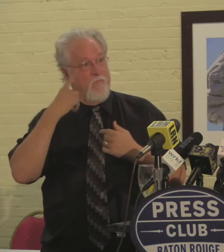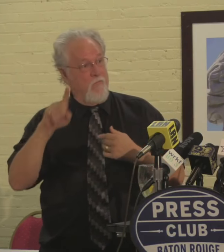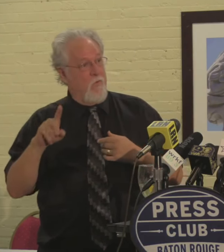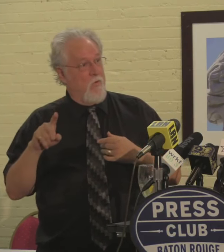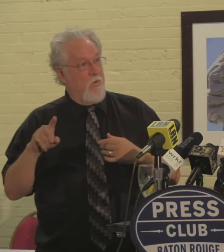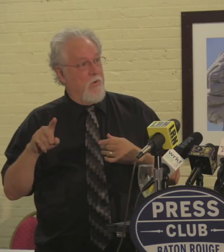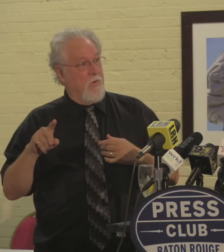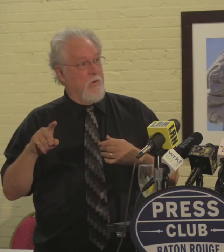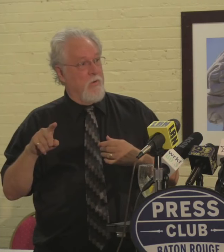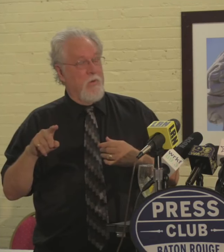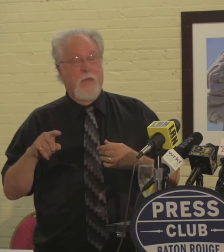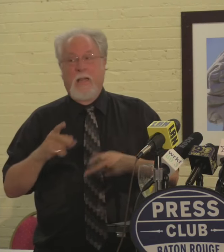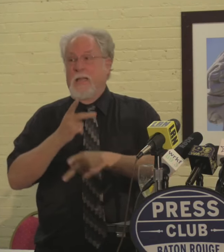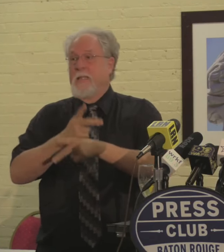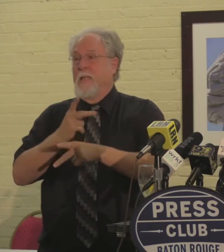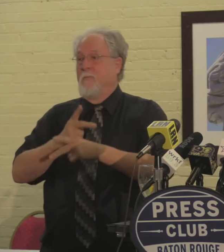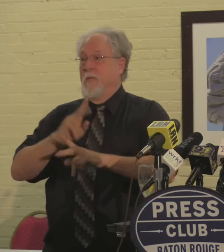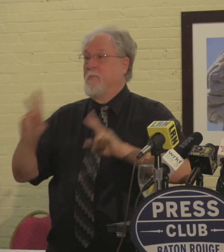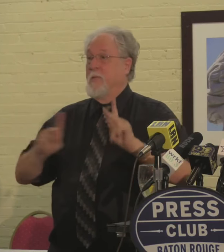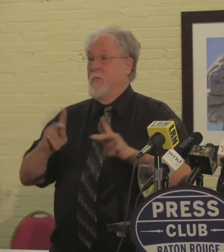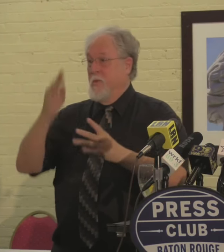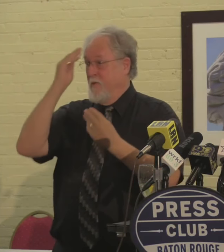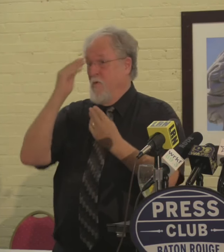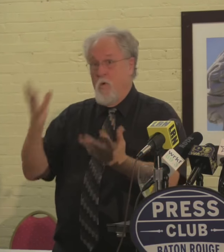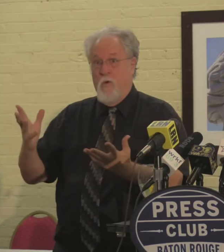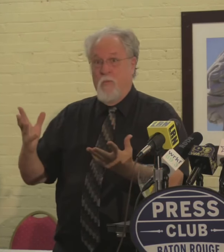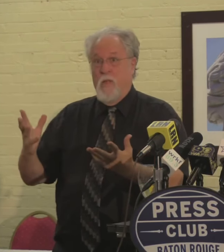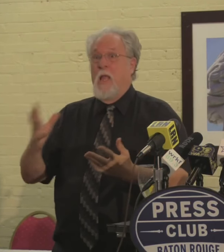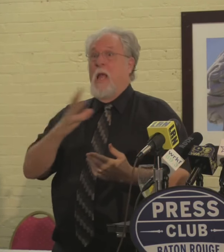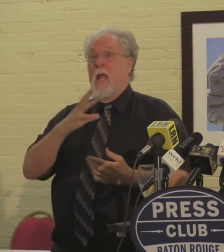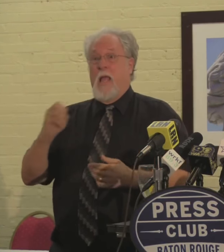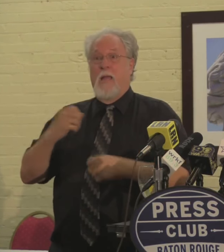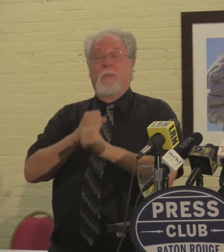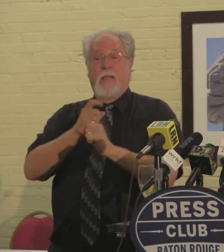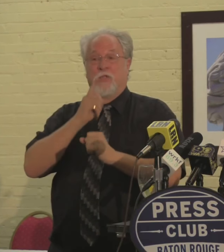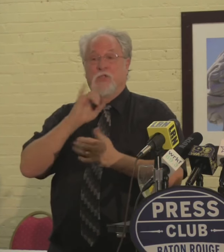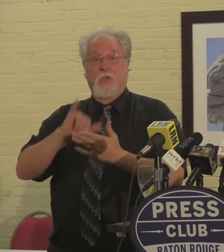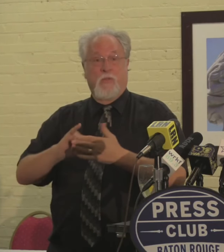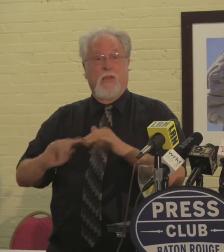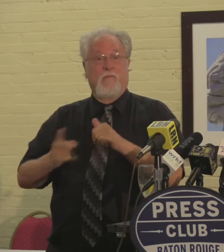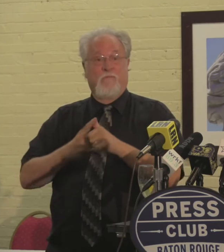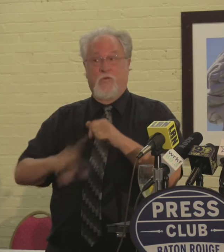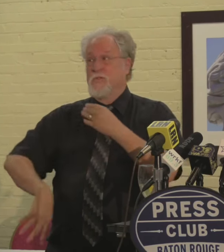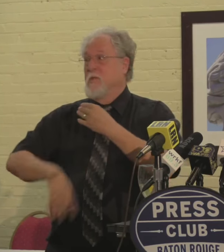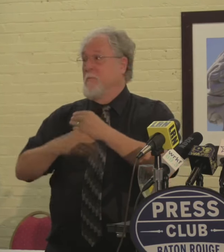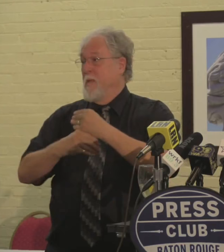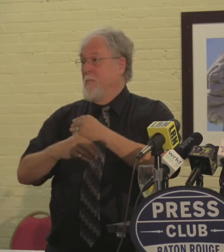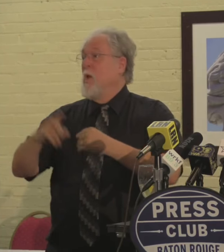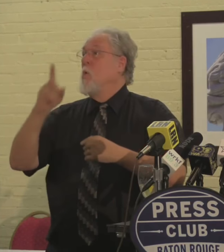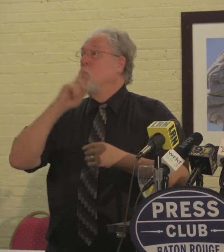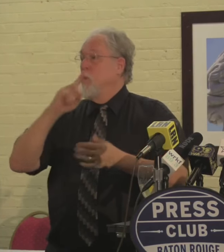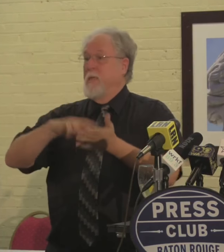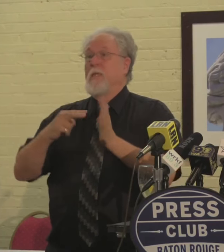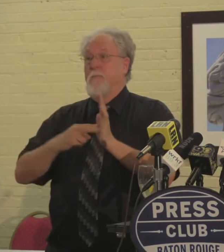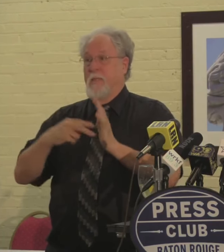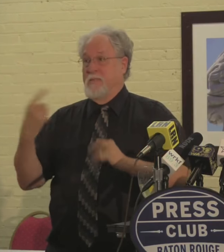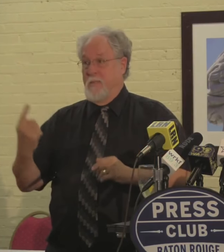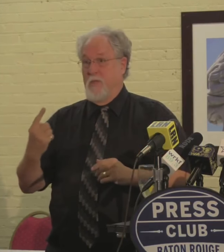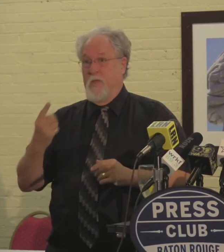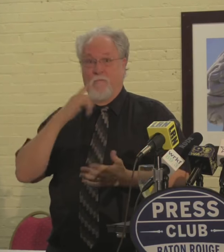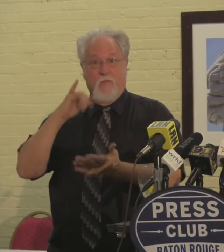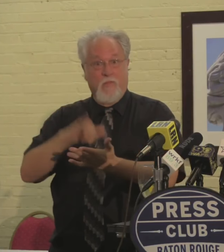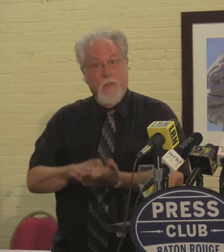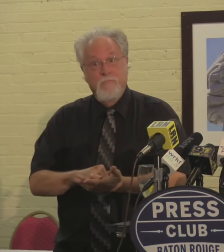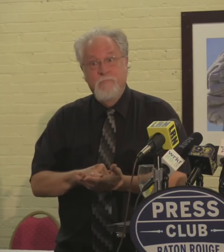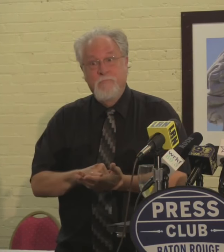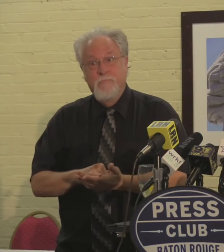to keeping the citizenry informed and making sure that the First Amendment actually means something. And for that